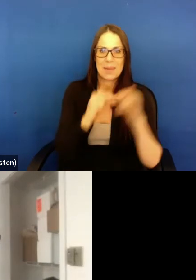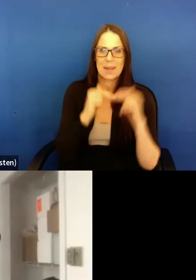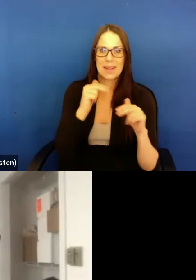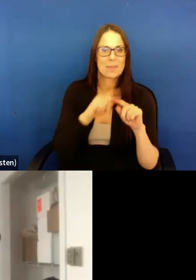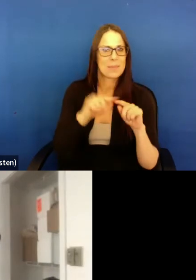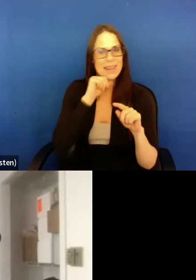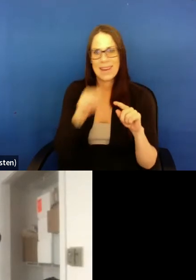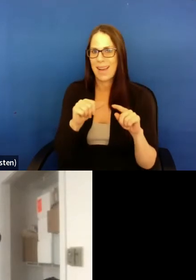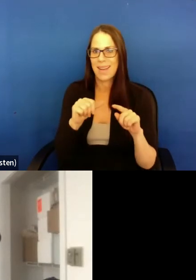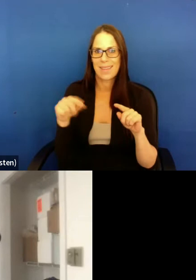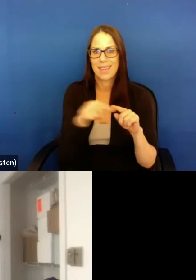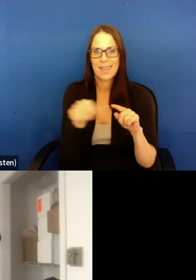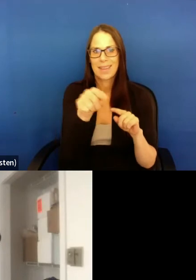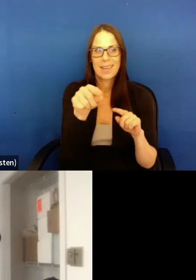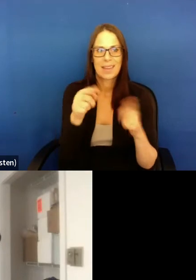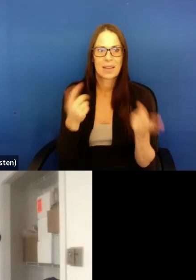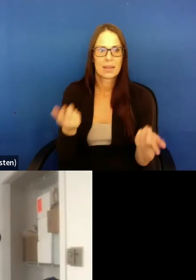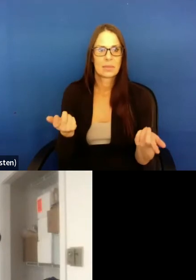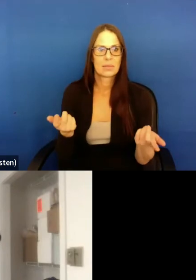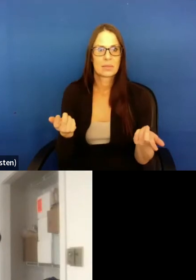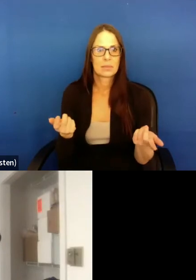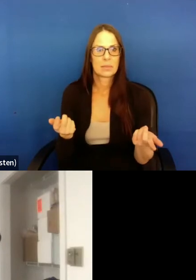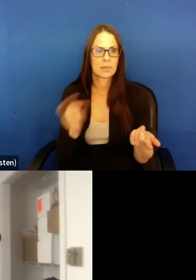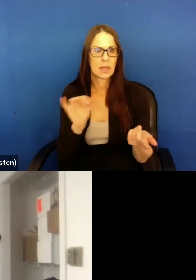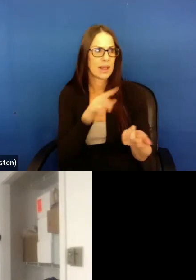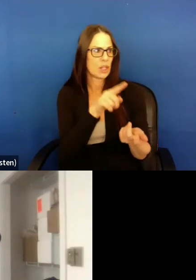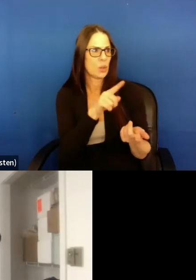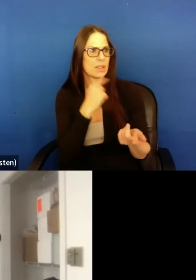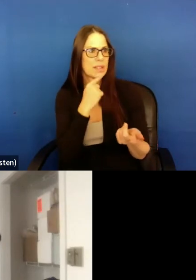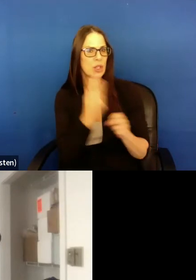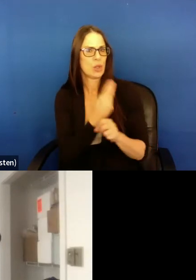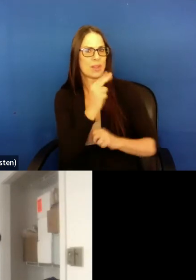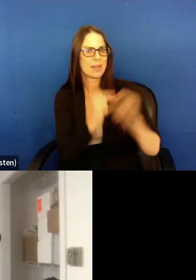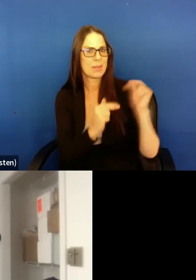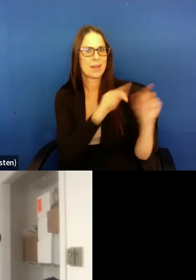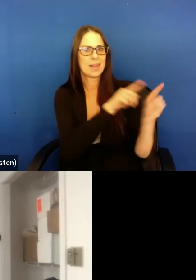floor isn't the same as using it like similar to the tunnel system.